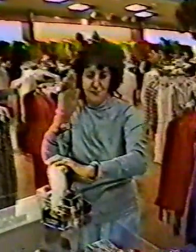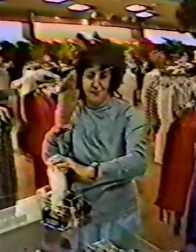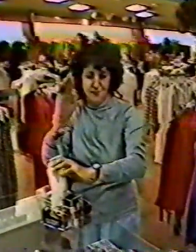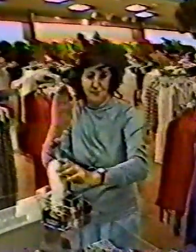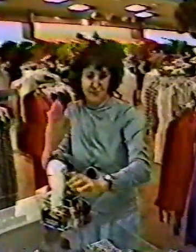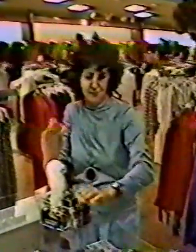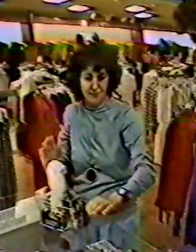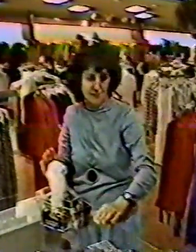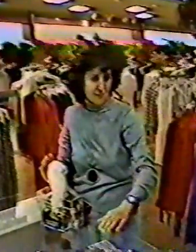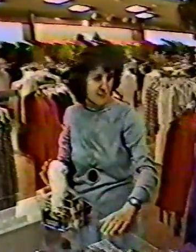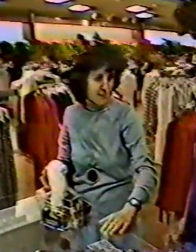pockets?